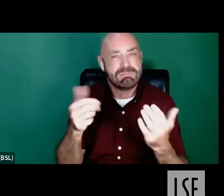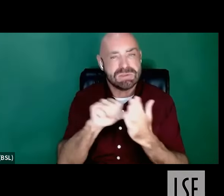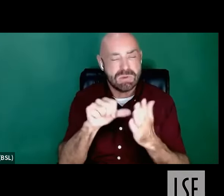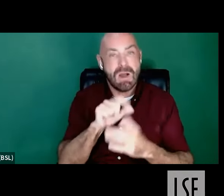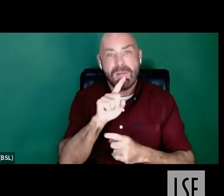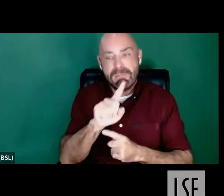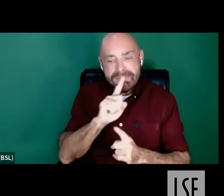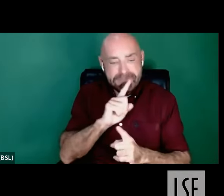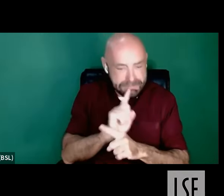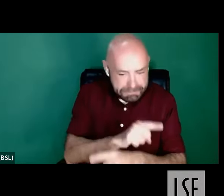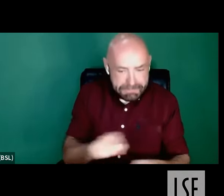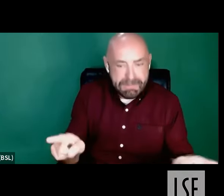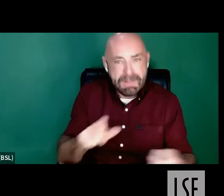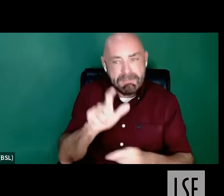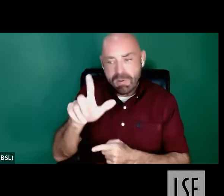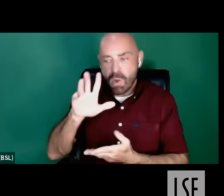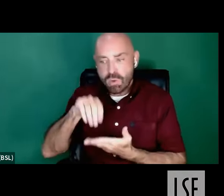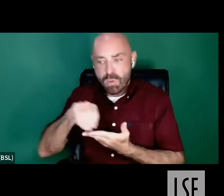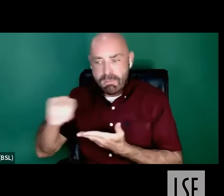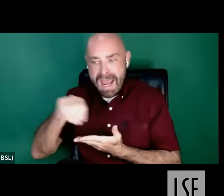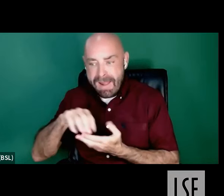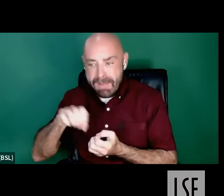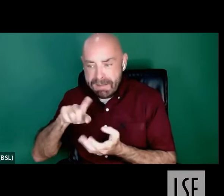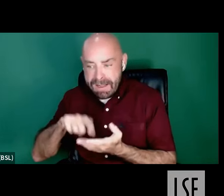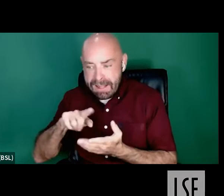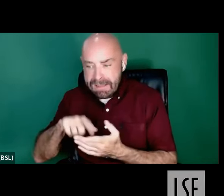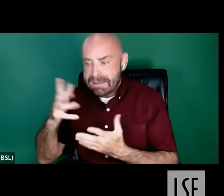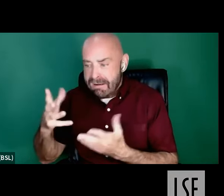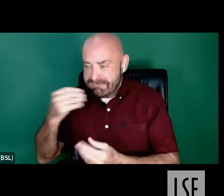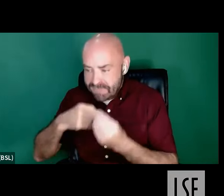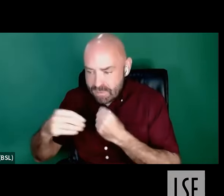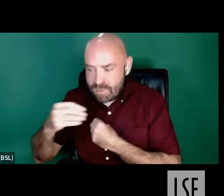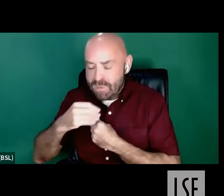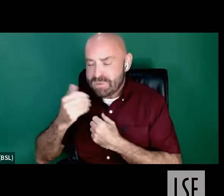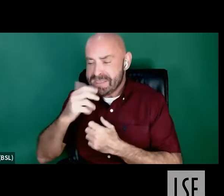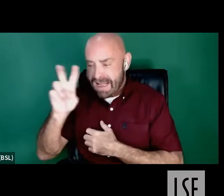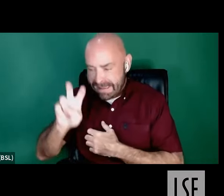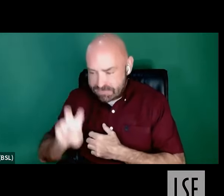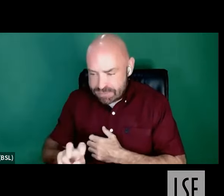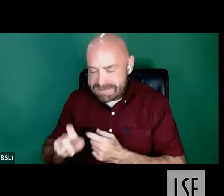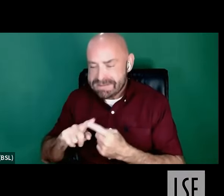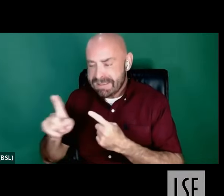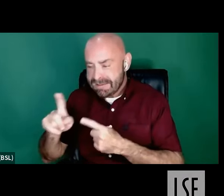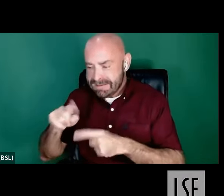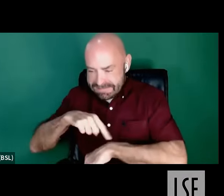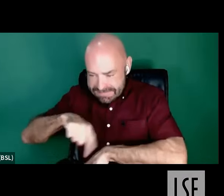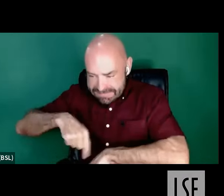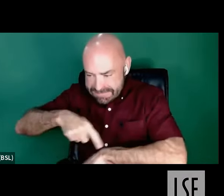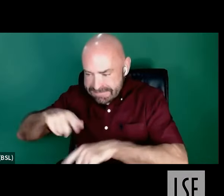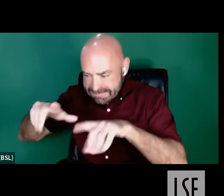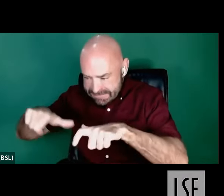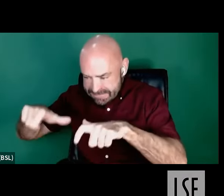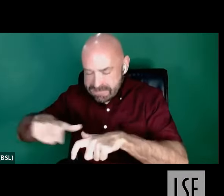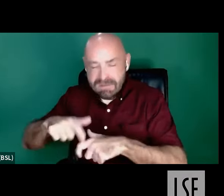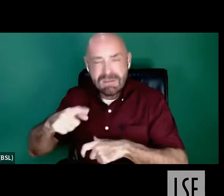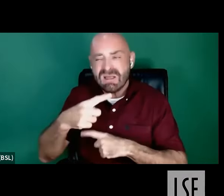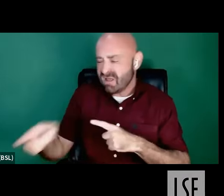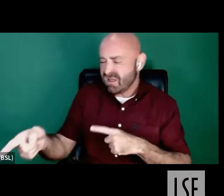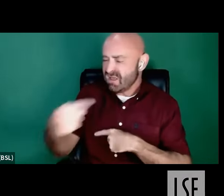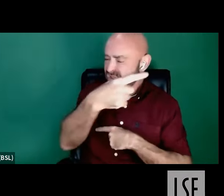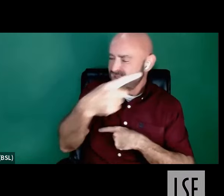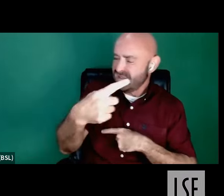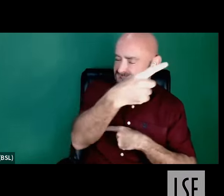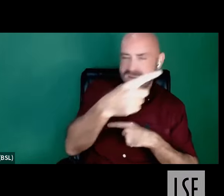people paying bills week by week, day by day, hour by hour, that somehow this is something they should sort of focus